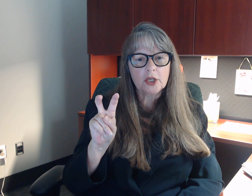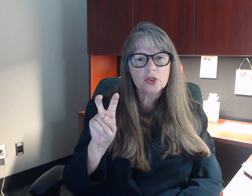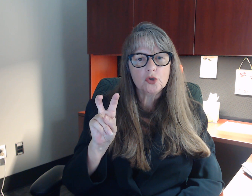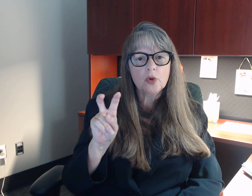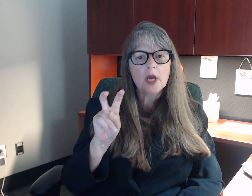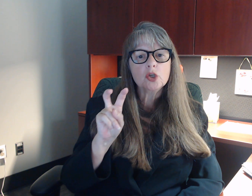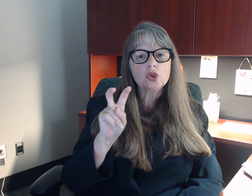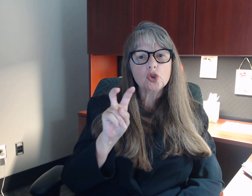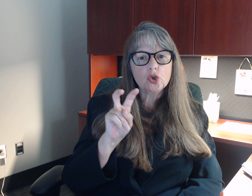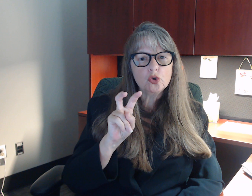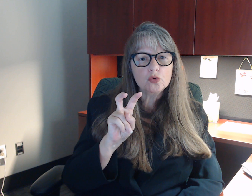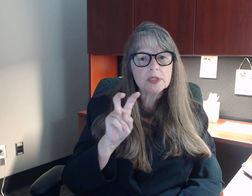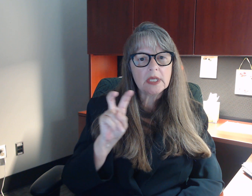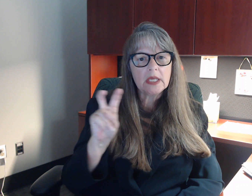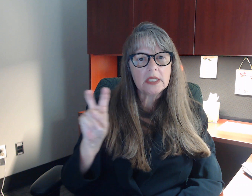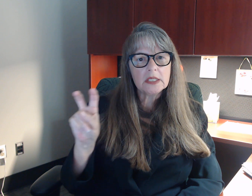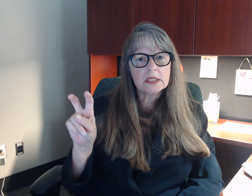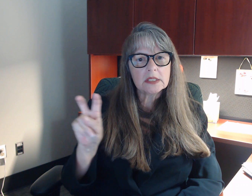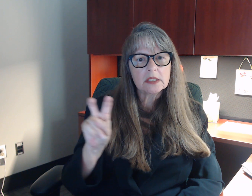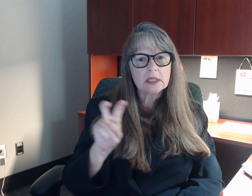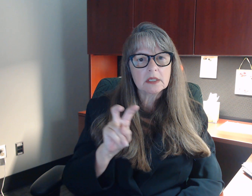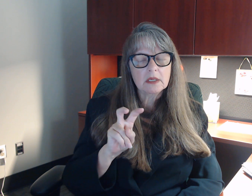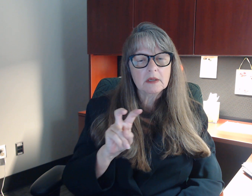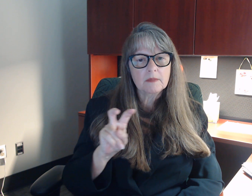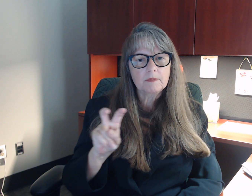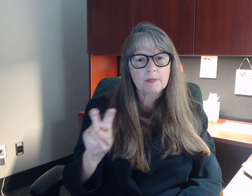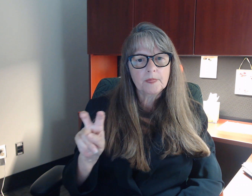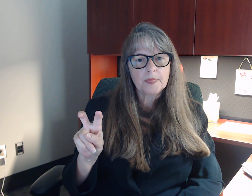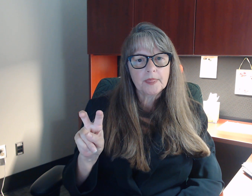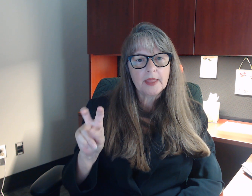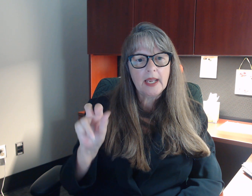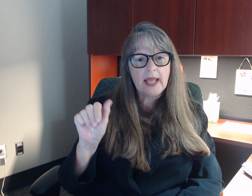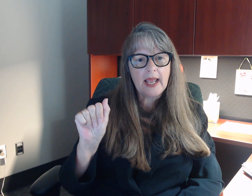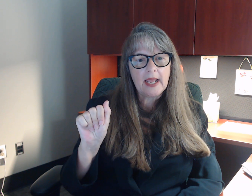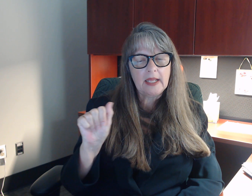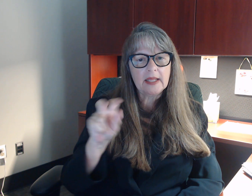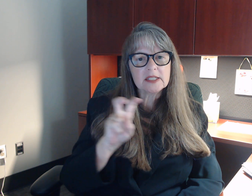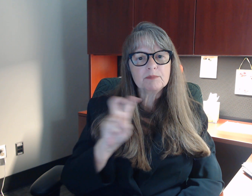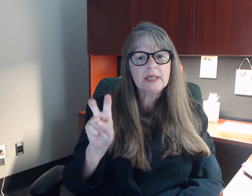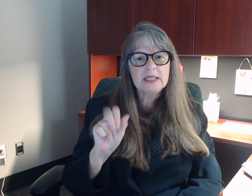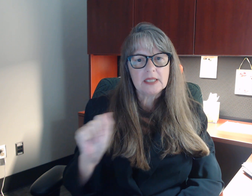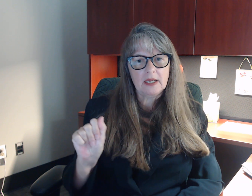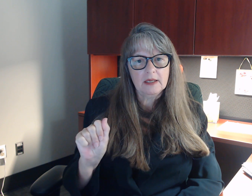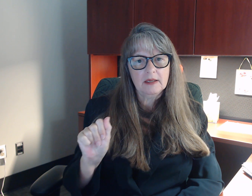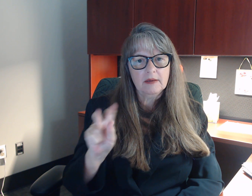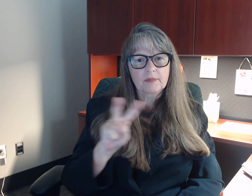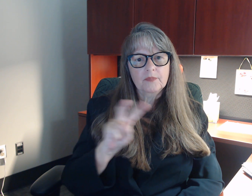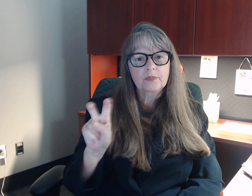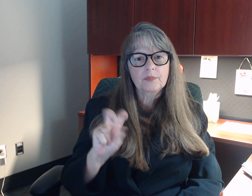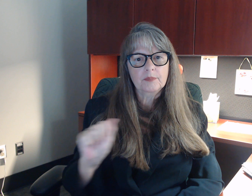do 2 Z's and an A. That's pizza.